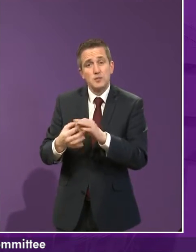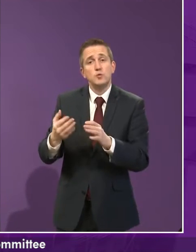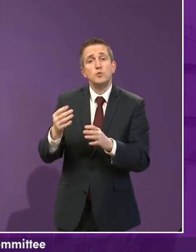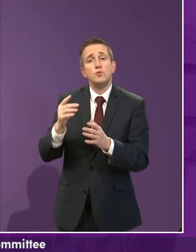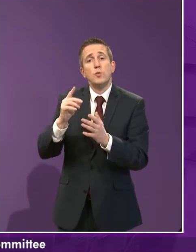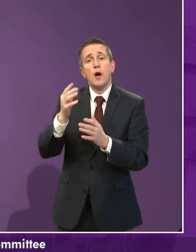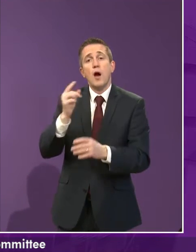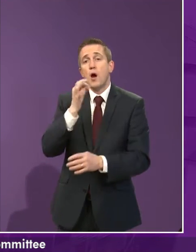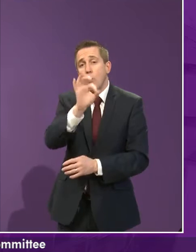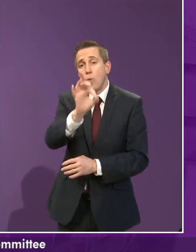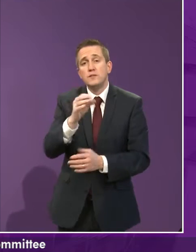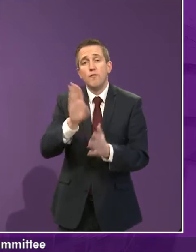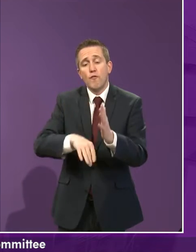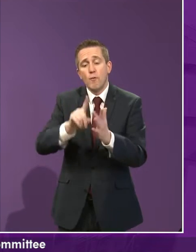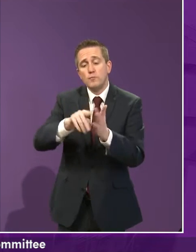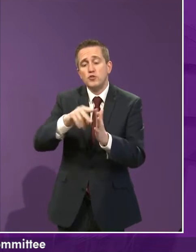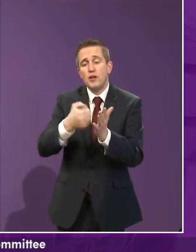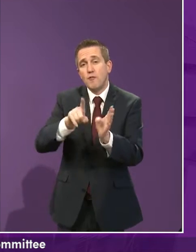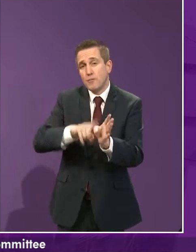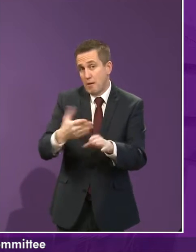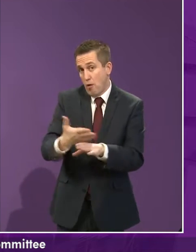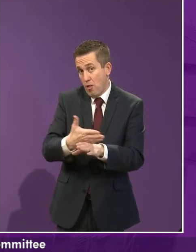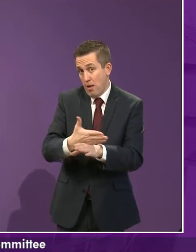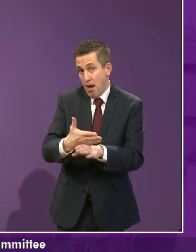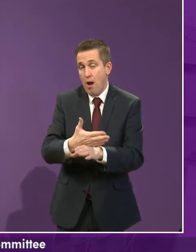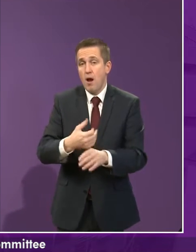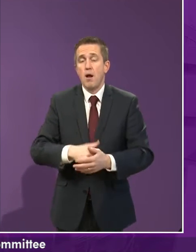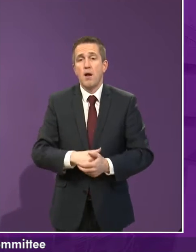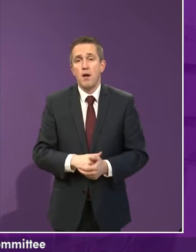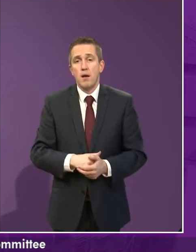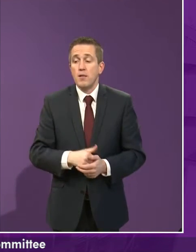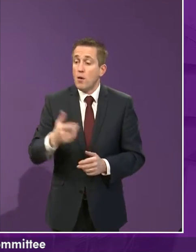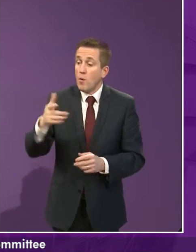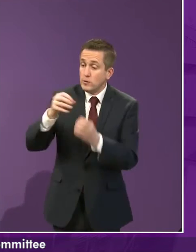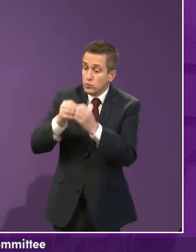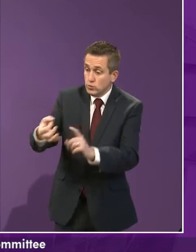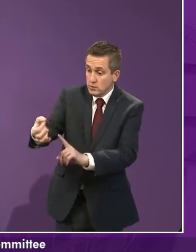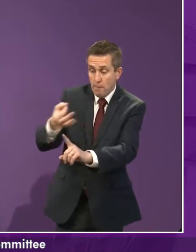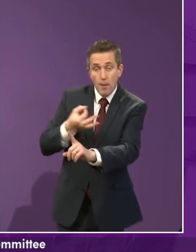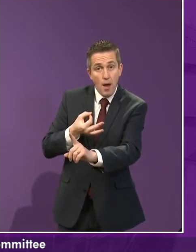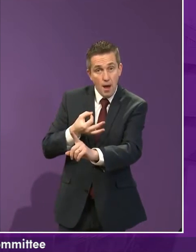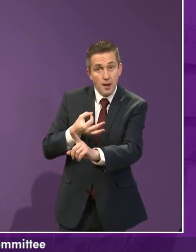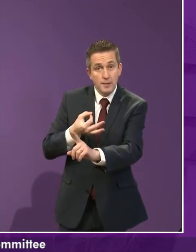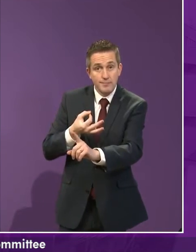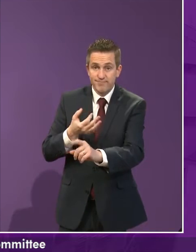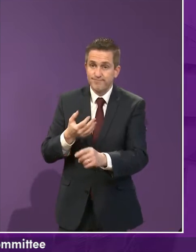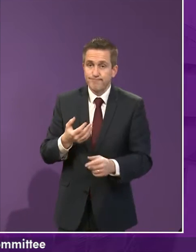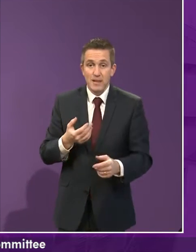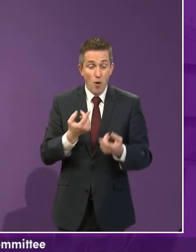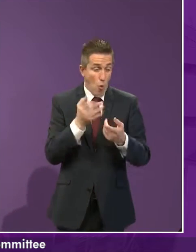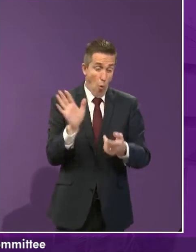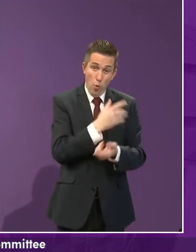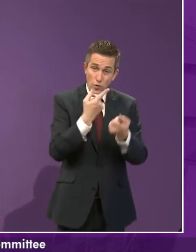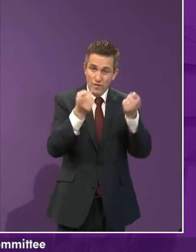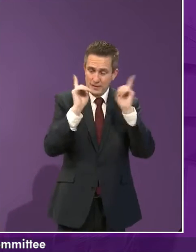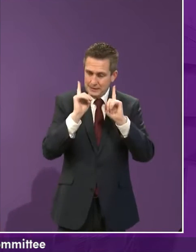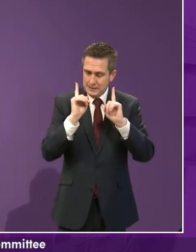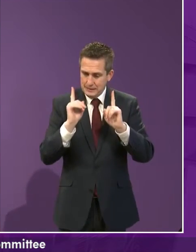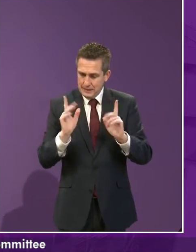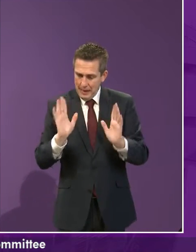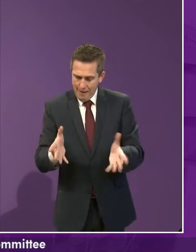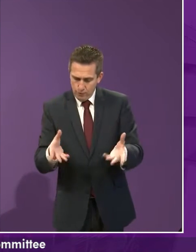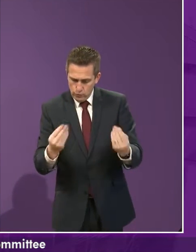earlier, I think one of the challenges that probably presents to all institutions is very much